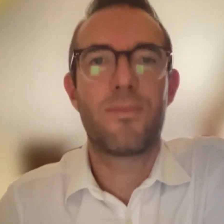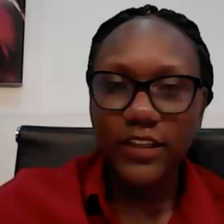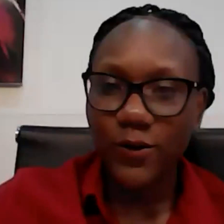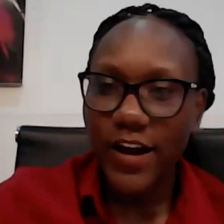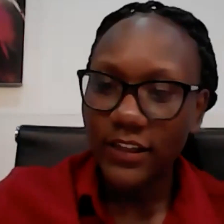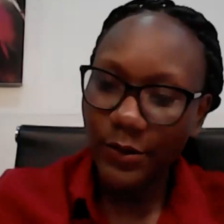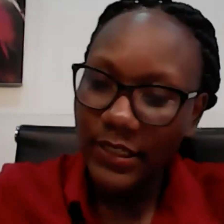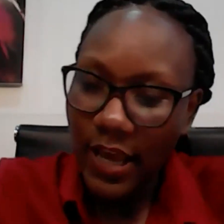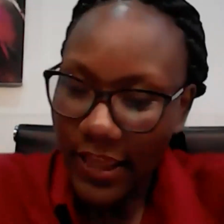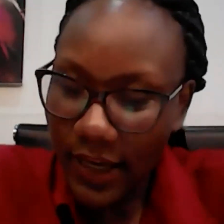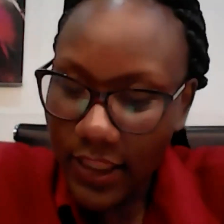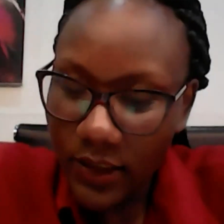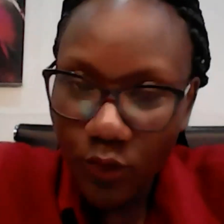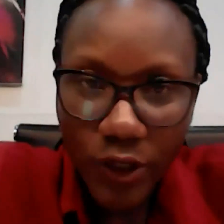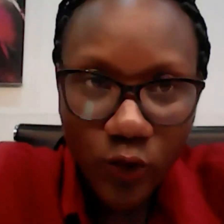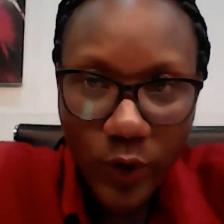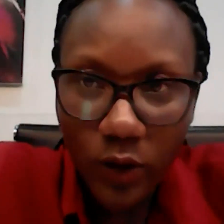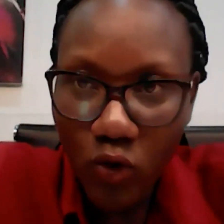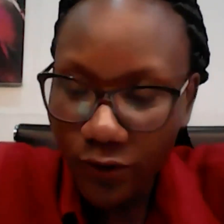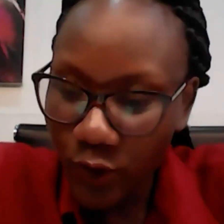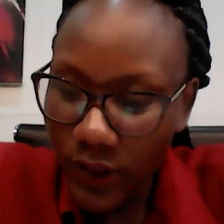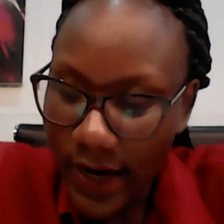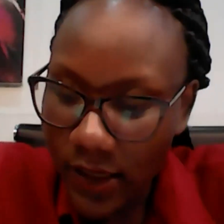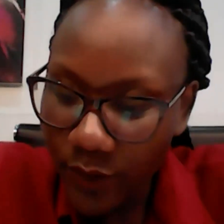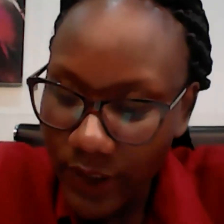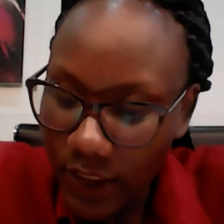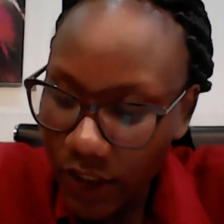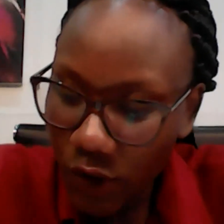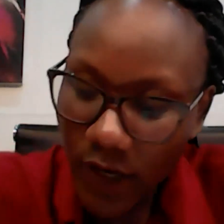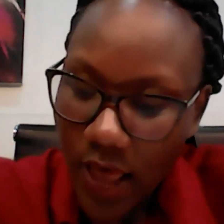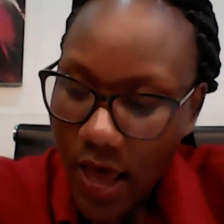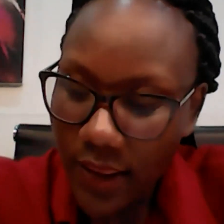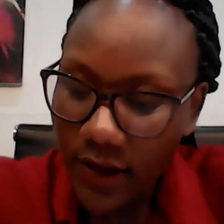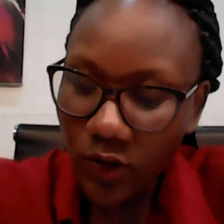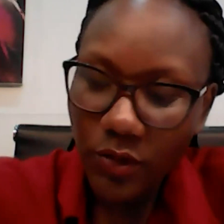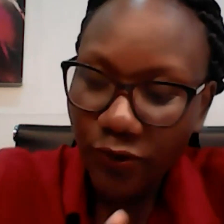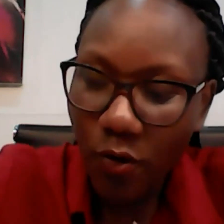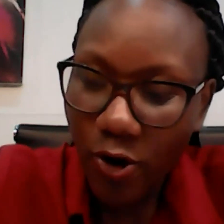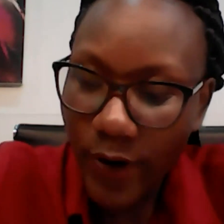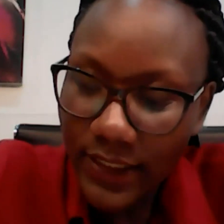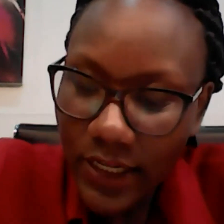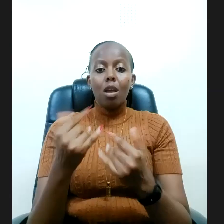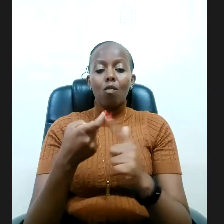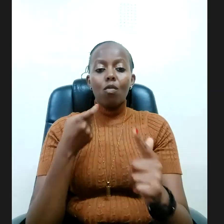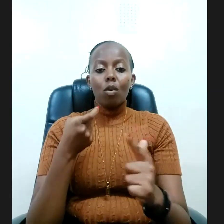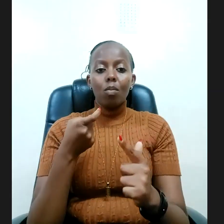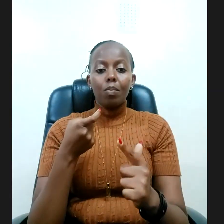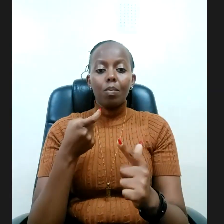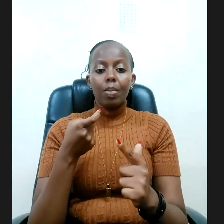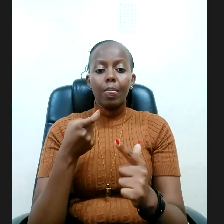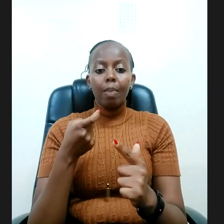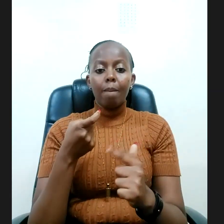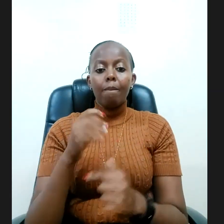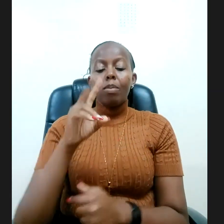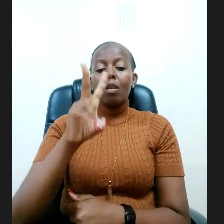All right, great. I think at this point we will move to the next presentation, and this will be from CrestNet VR.